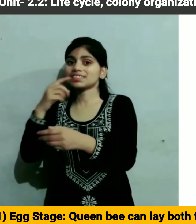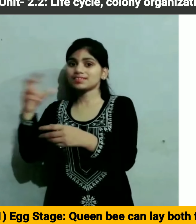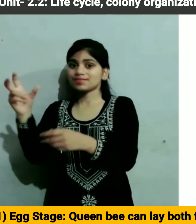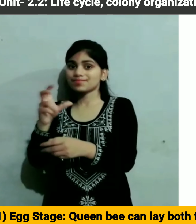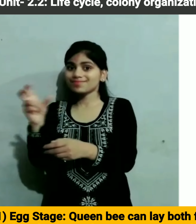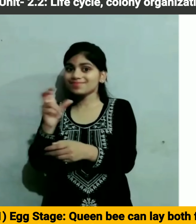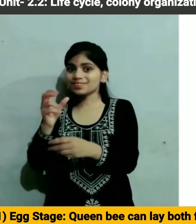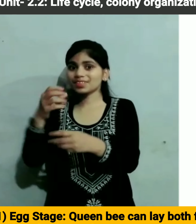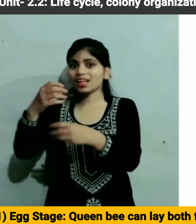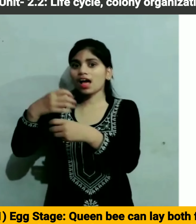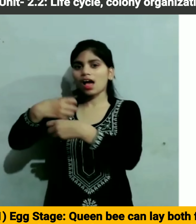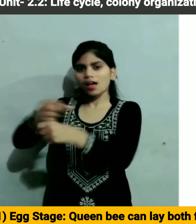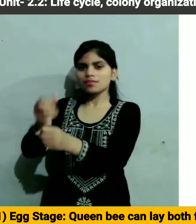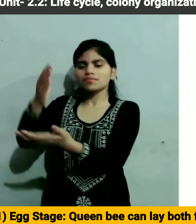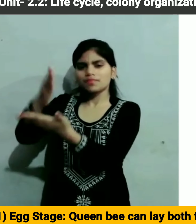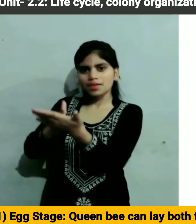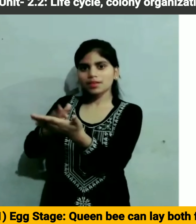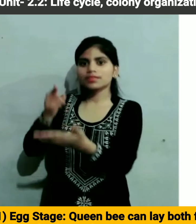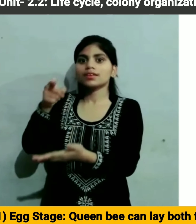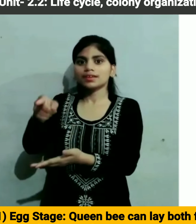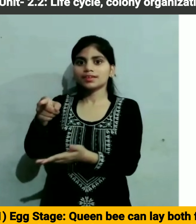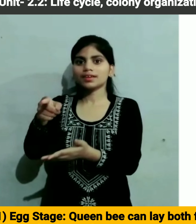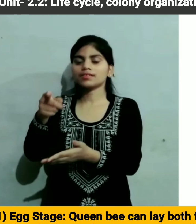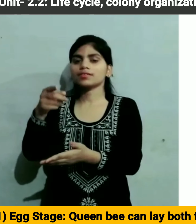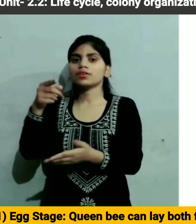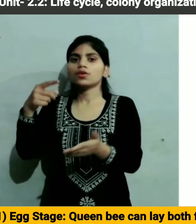is, drone bees.